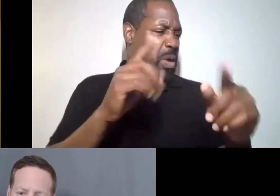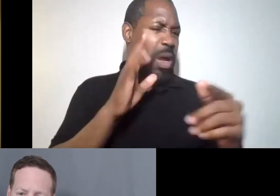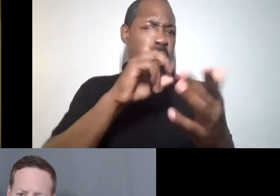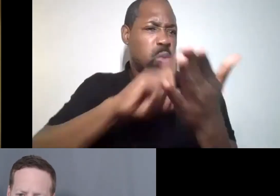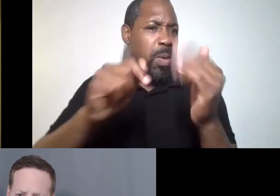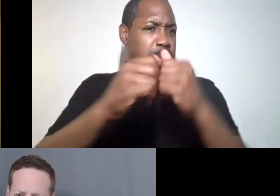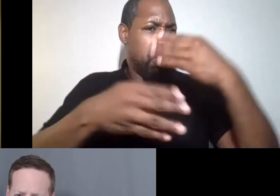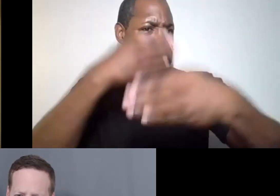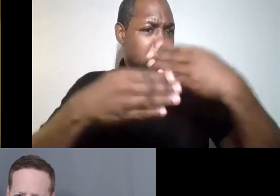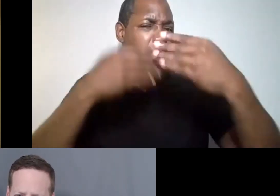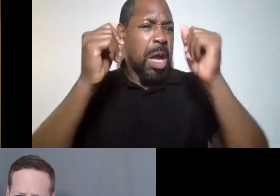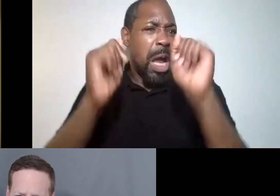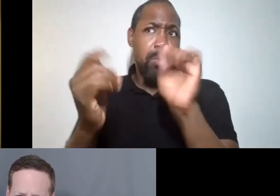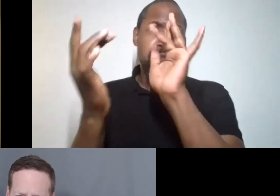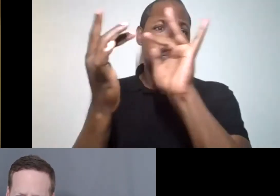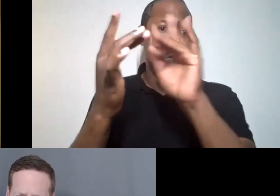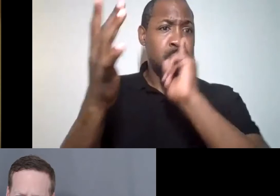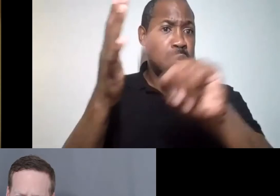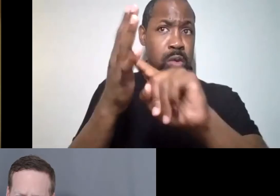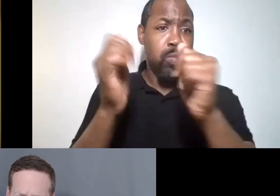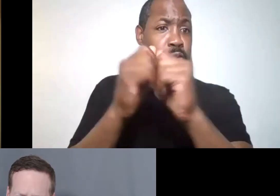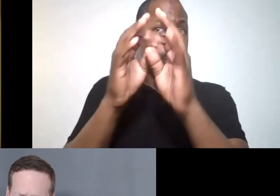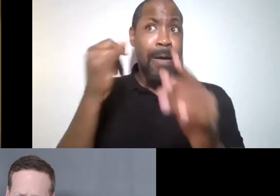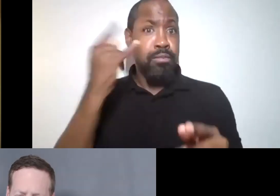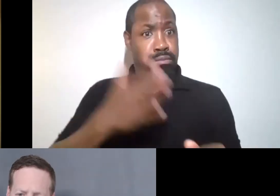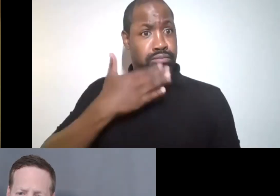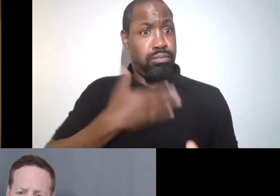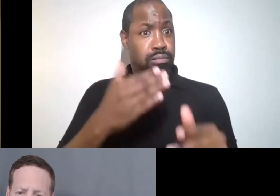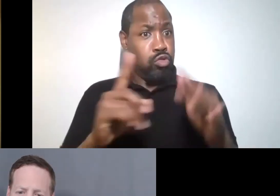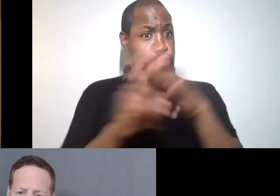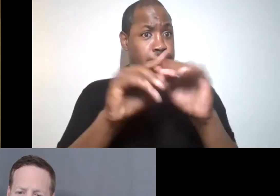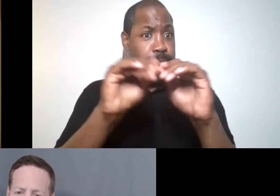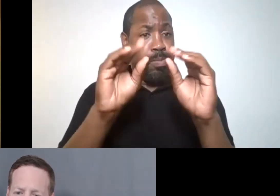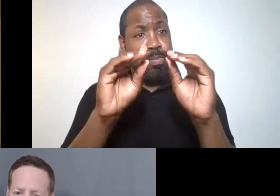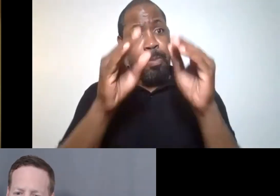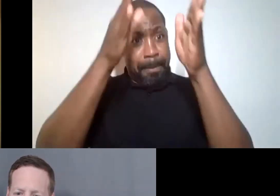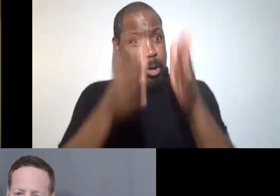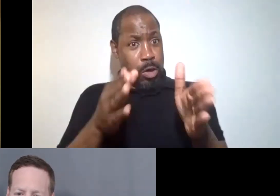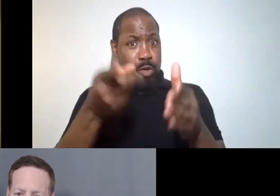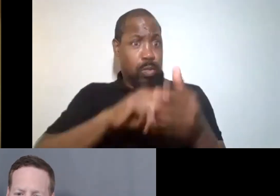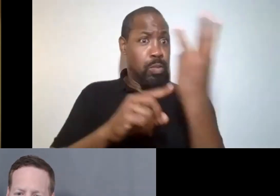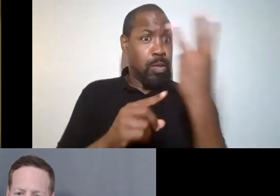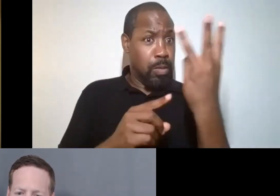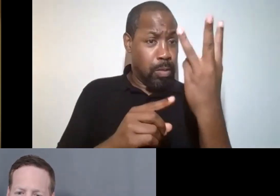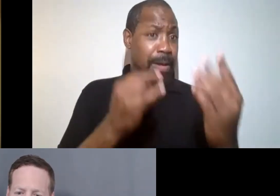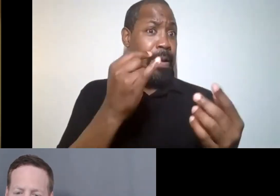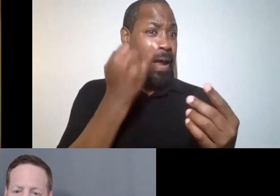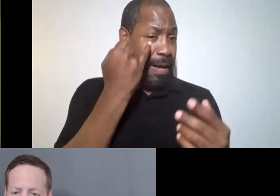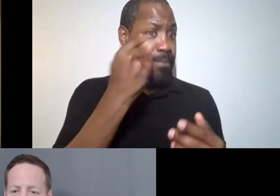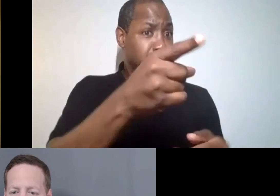that would be the plan. So I just have to check with Bethany to reach out to the access providers and just to see if they'll be able to show up in person